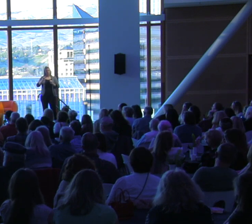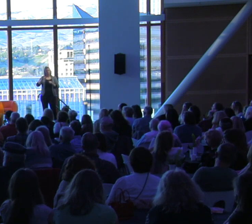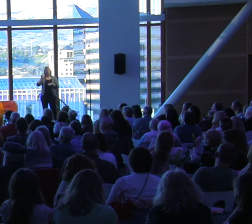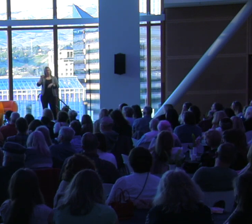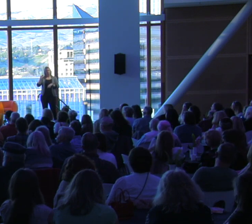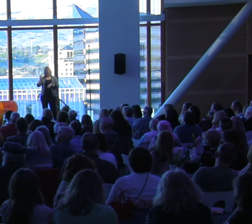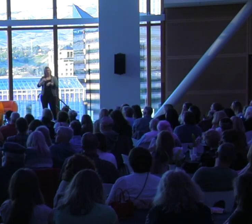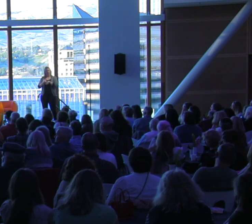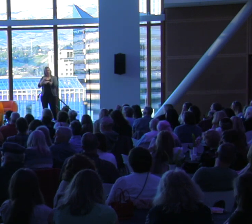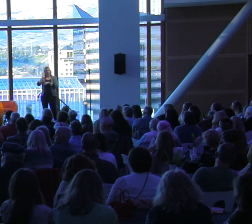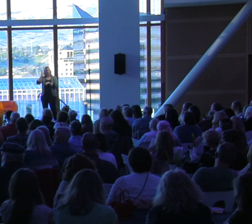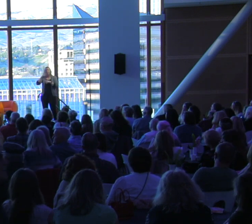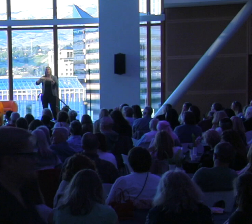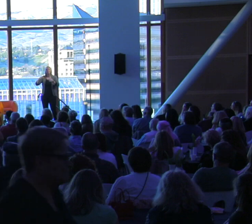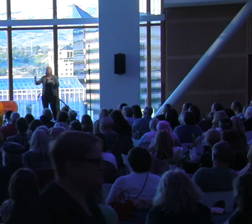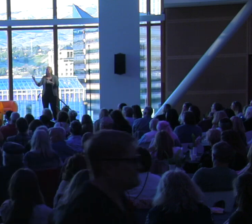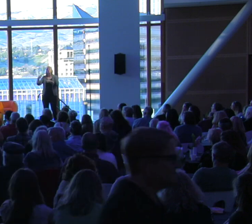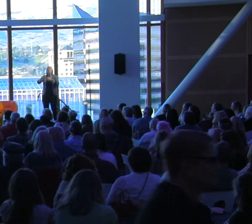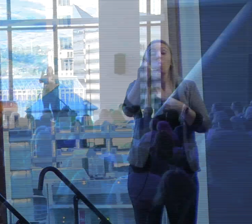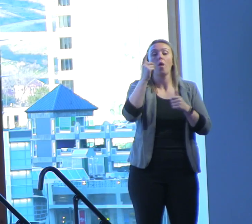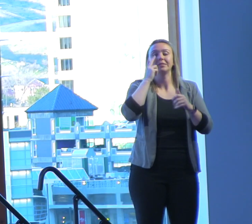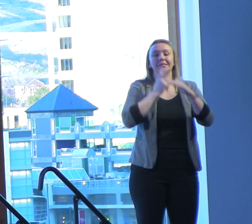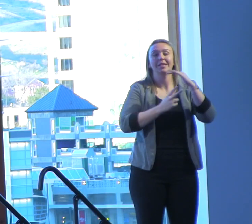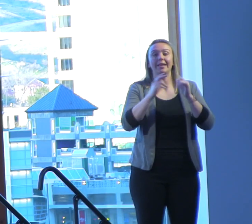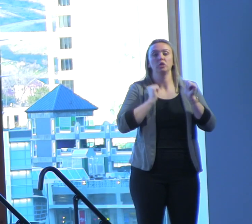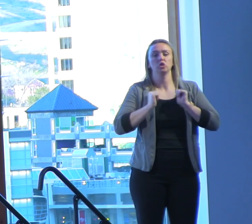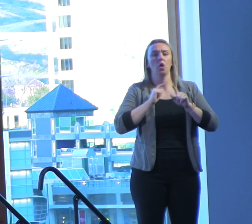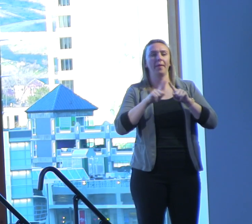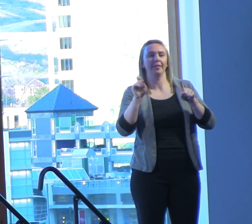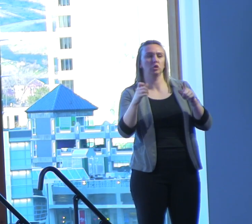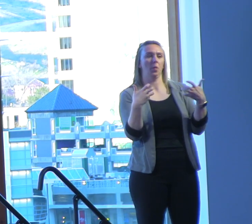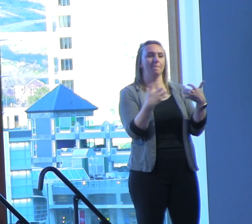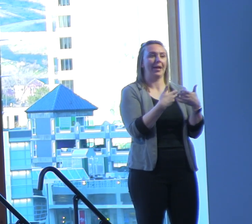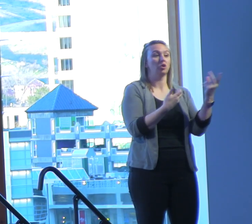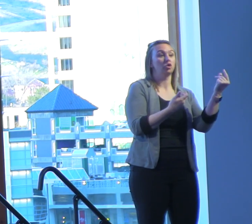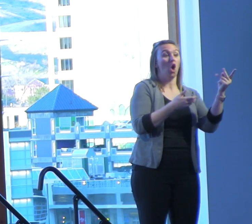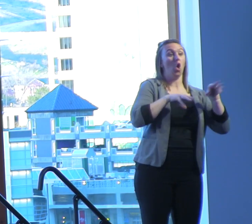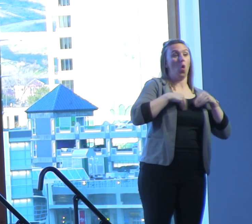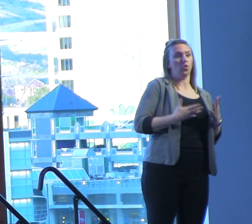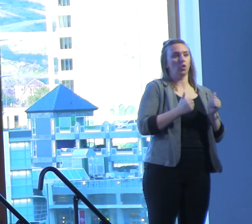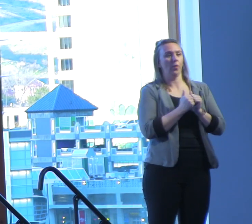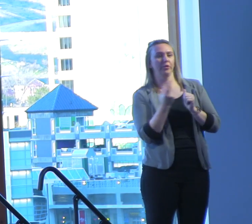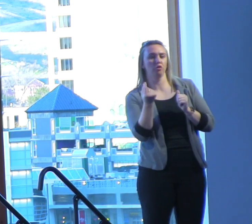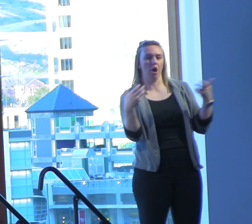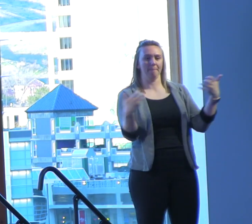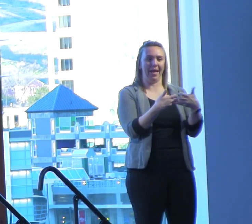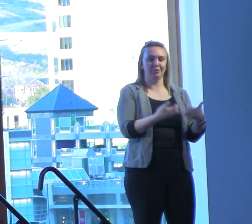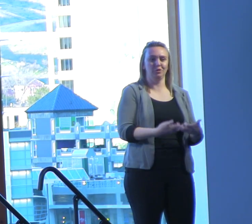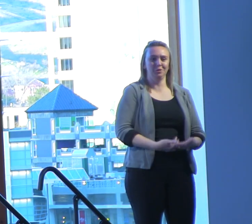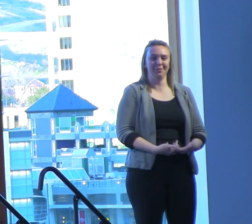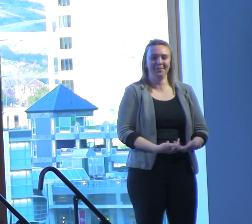psychic show, and one of the things they had to do is match the dog owner with their dog, and